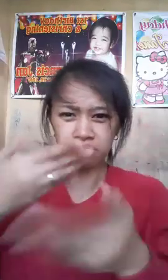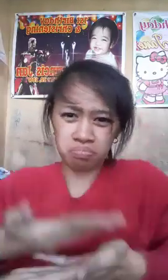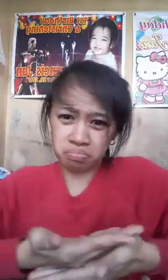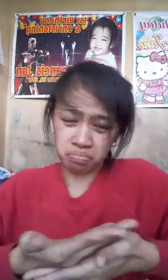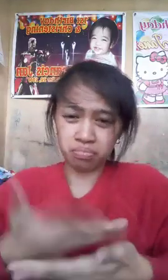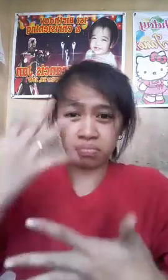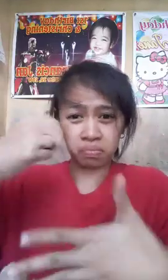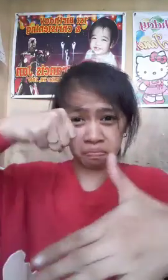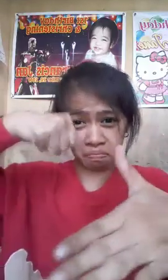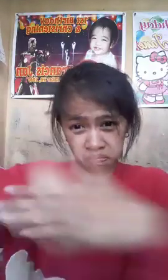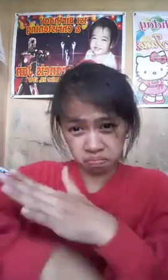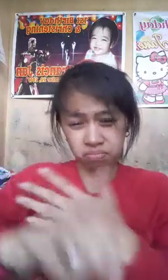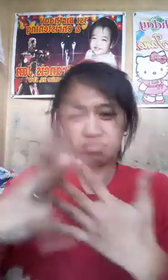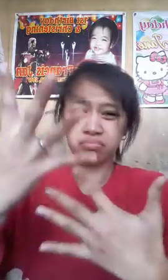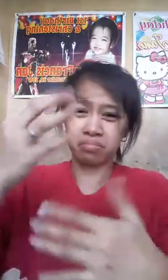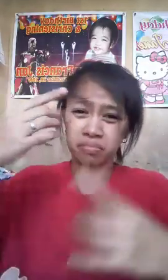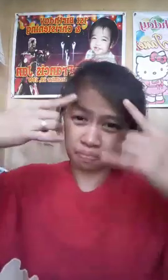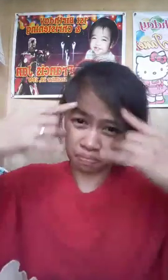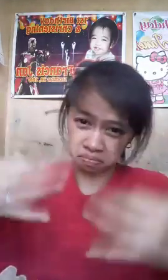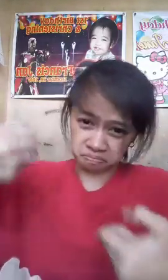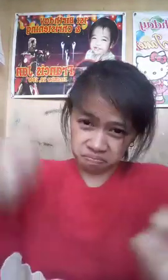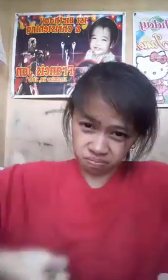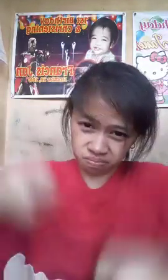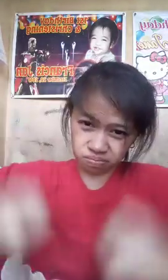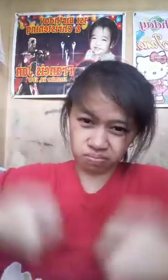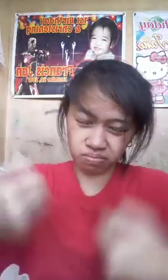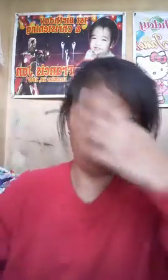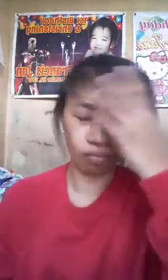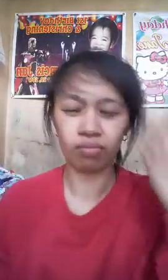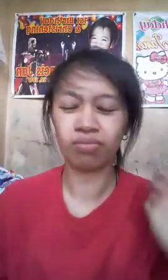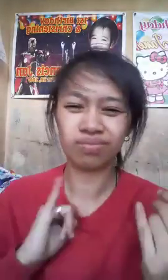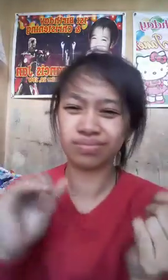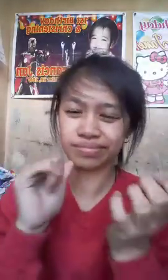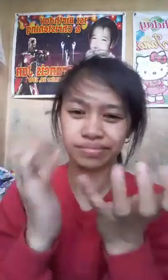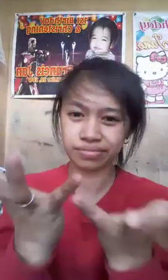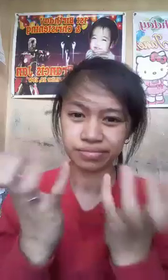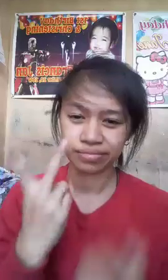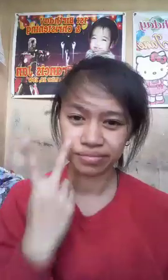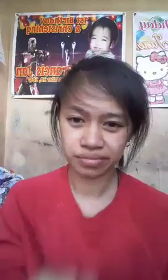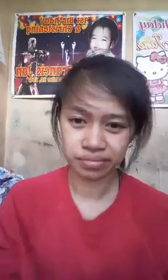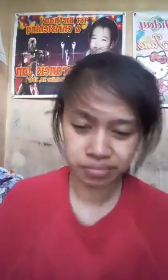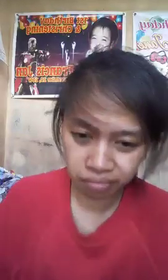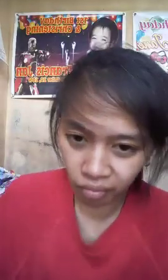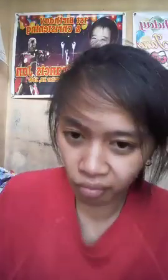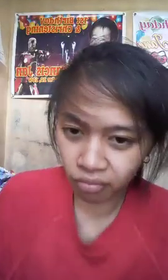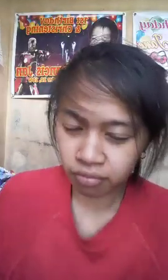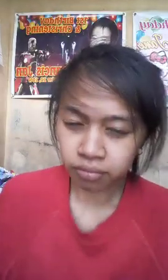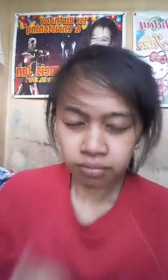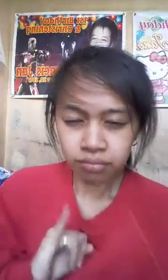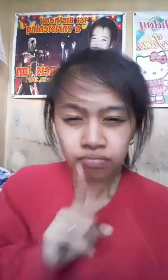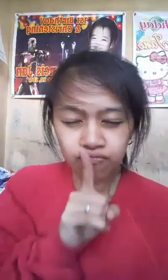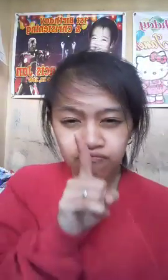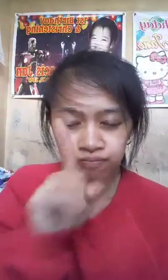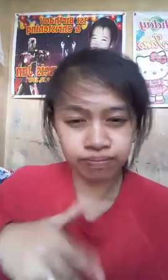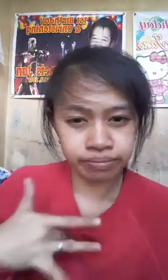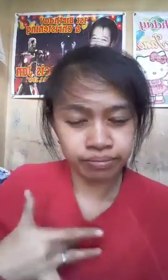www.shoptv.com.ph or you can check out our socials, Facebook and Instagram at Shop TV PH to get your own ice spin. Not today.